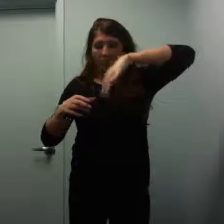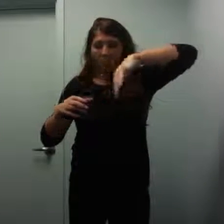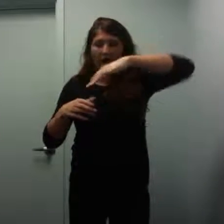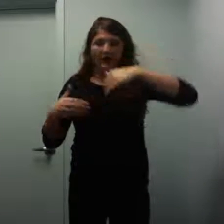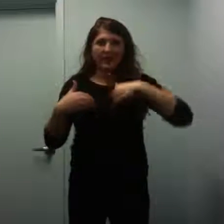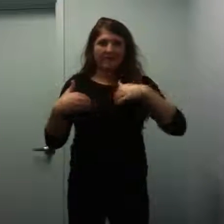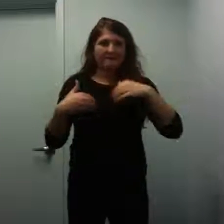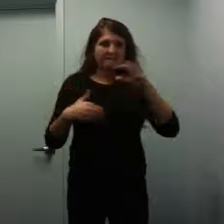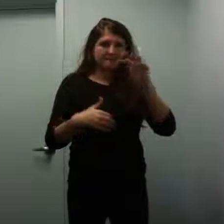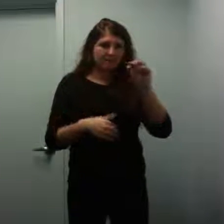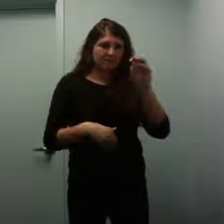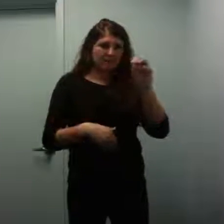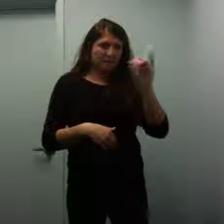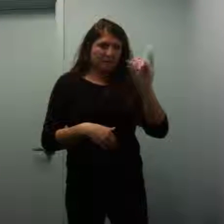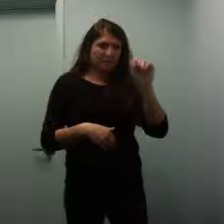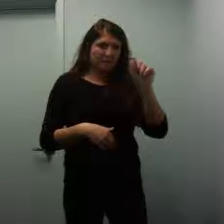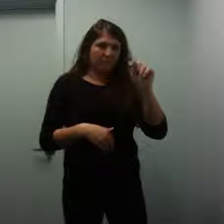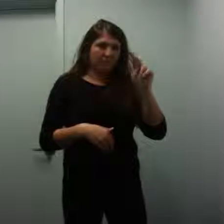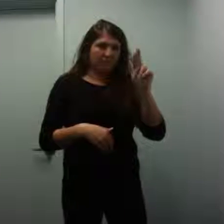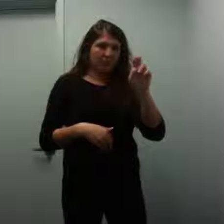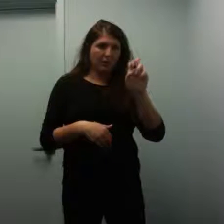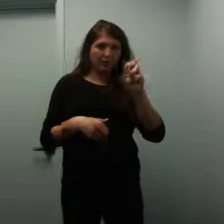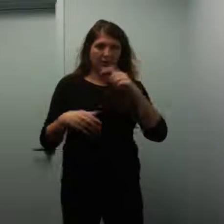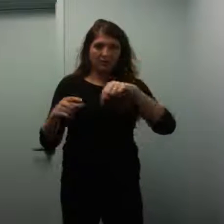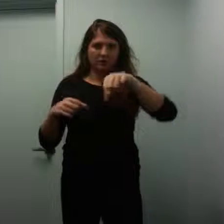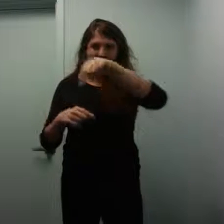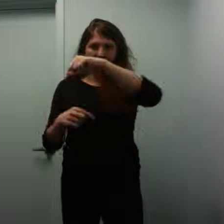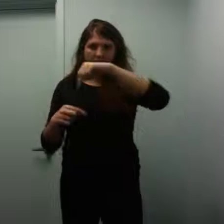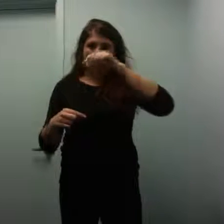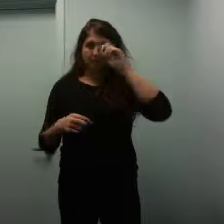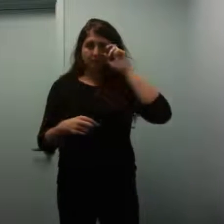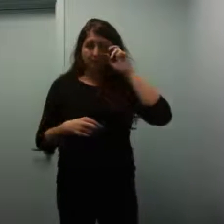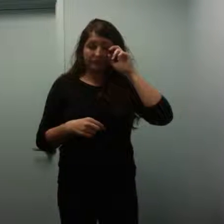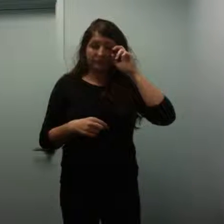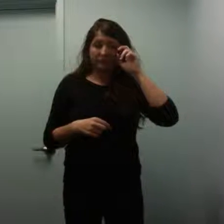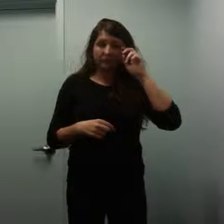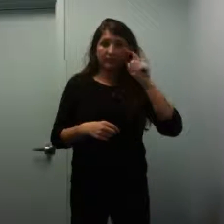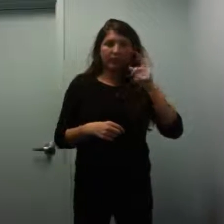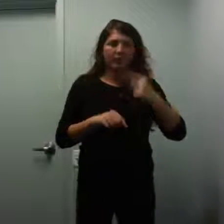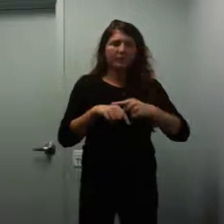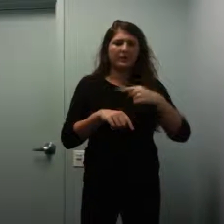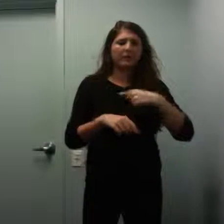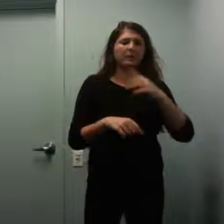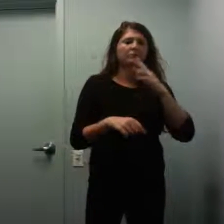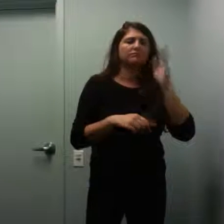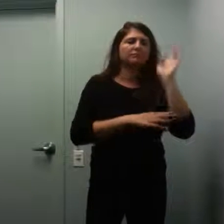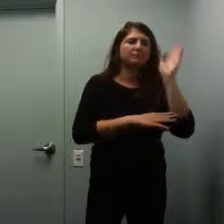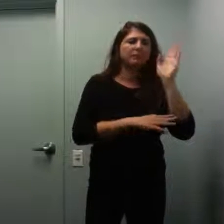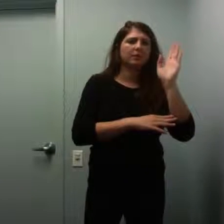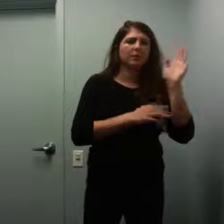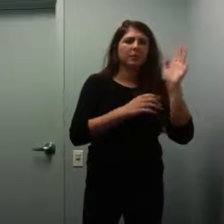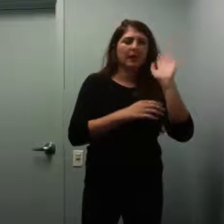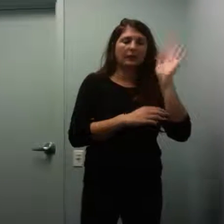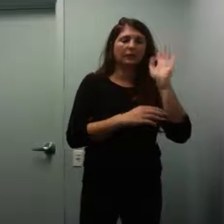we'll do it here just a little bit. One time I was talking about condensation with these 4th grade kids, and I asked them, I told them, here's a glass that's got water on the